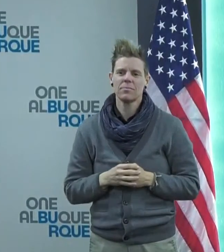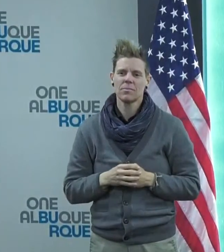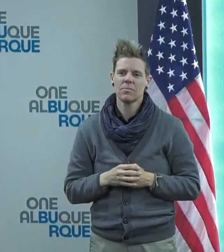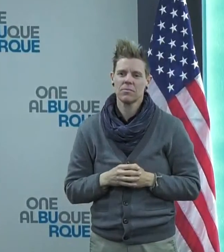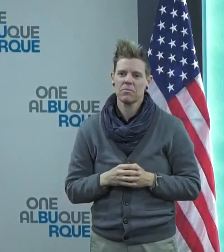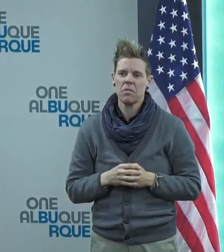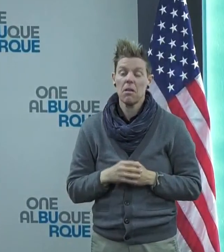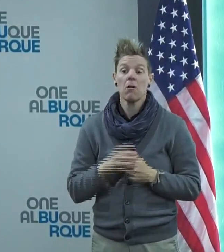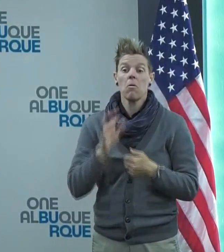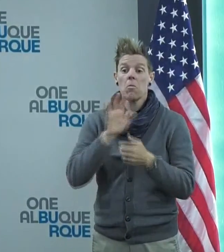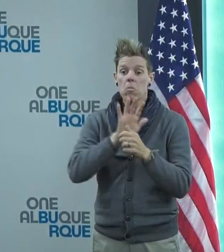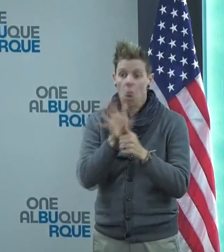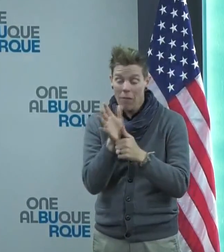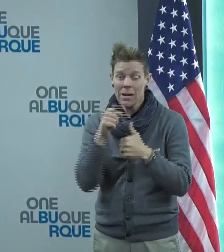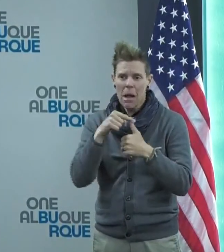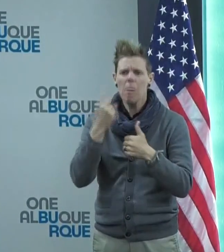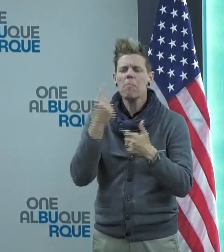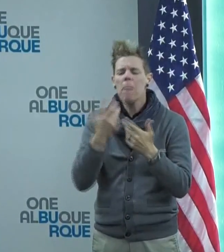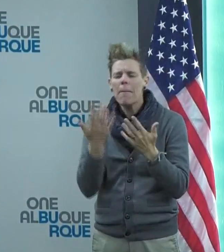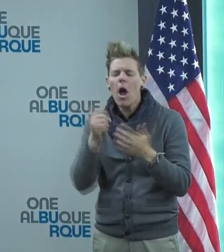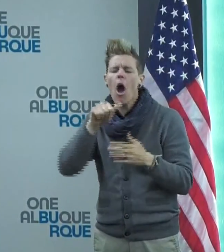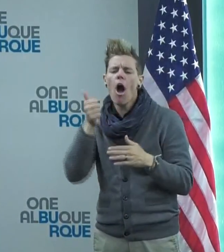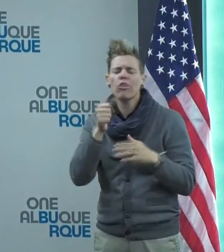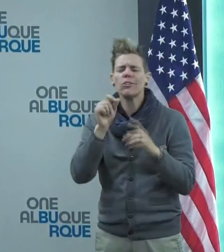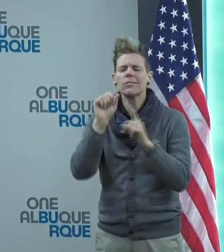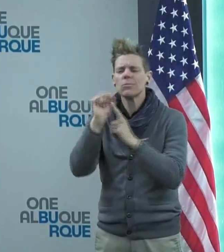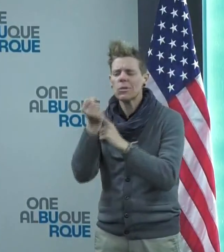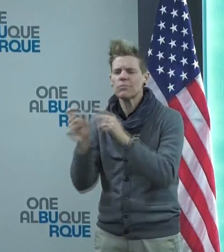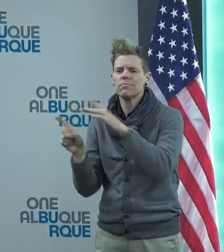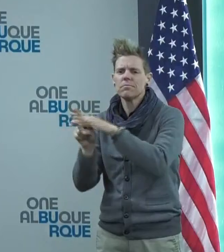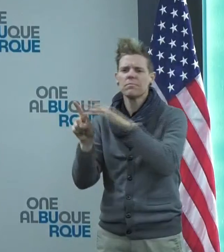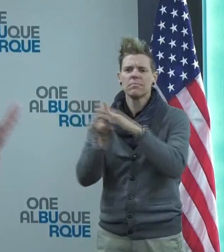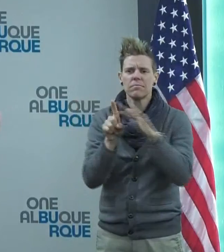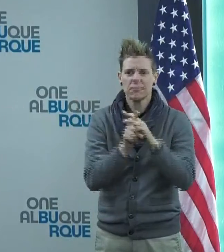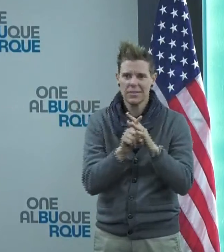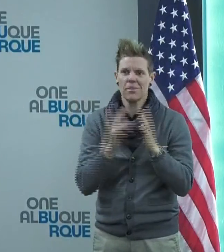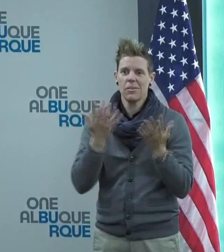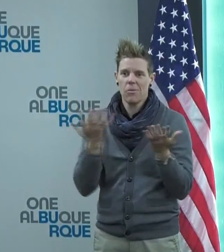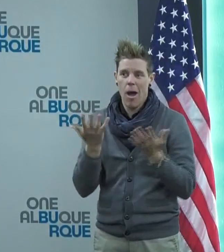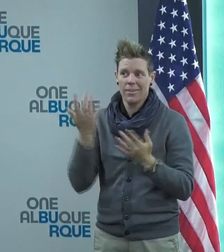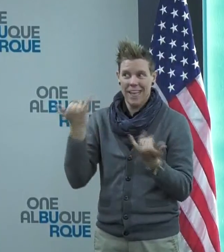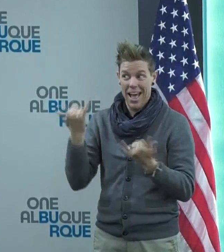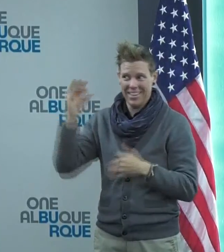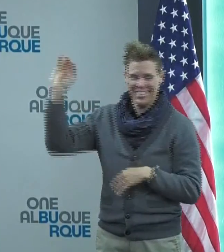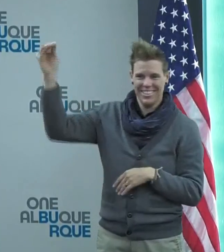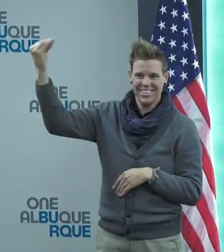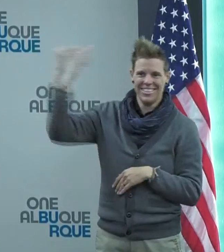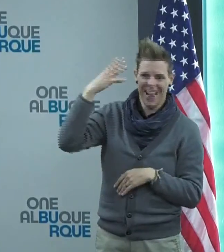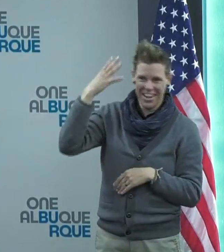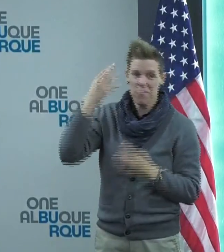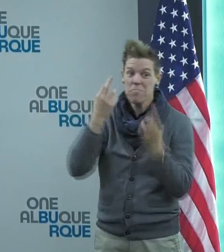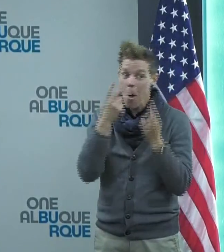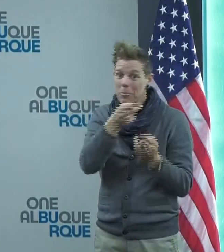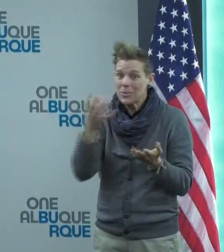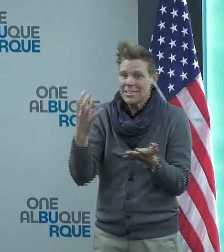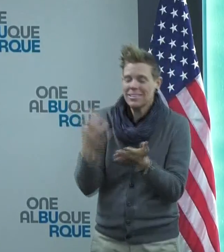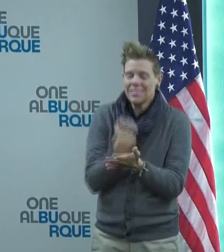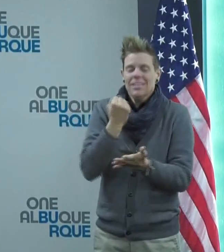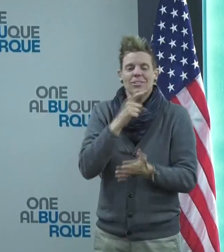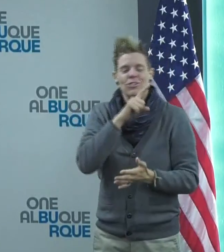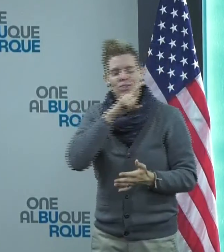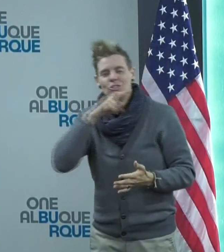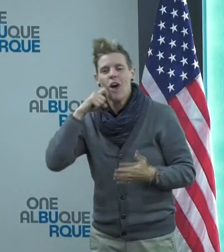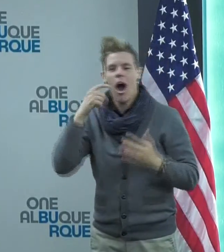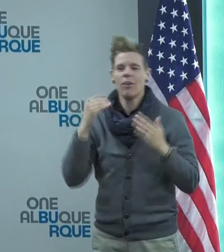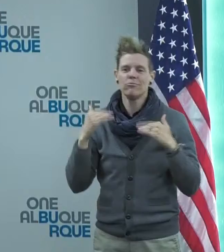up. Obviously, it's sunny again outside, so I hope everyone is enjoying dry roads and some sunshine.